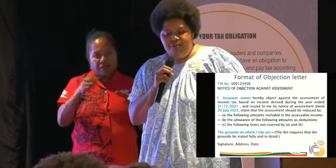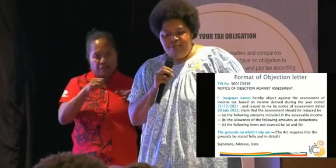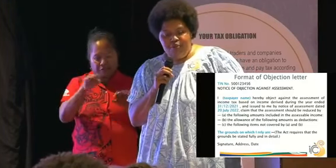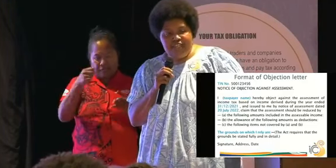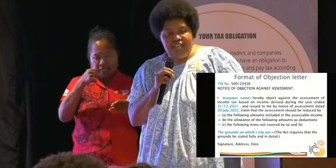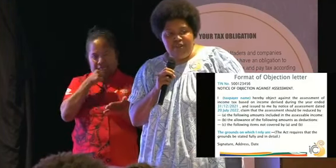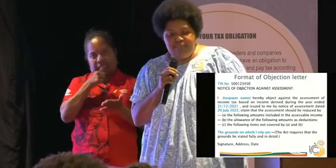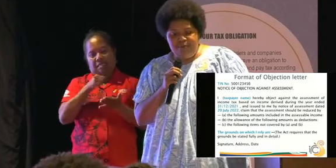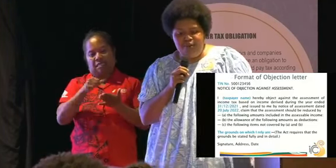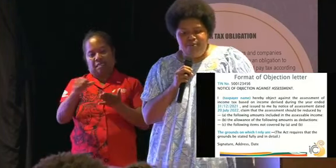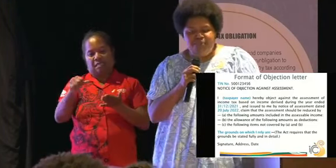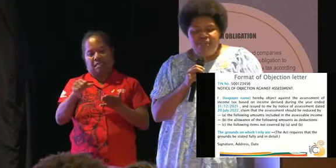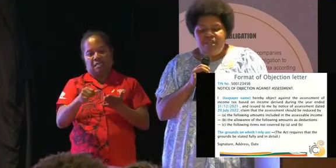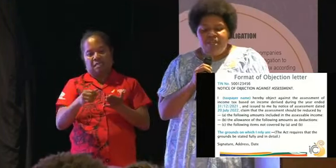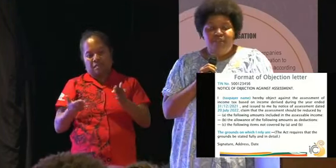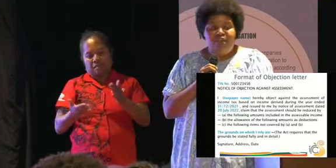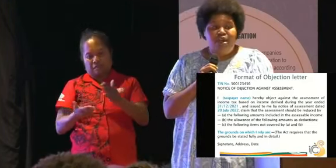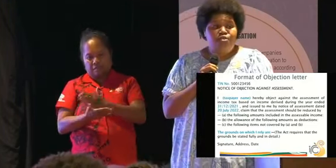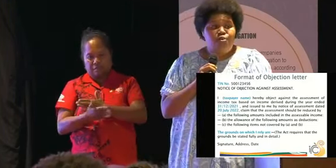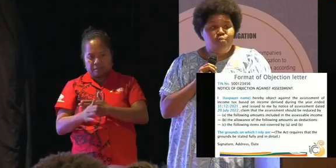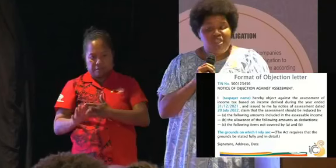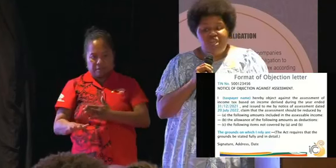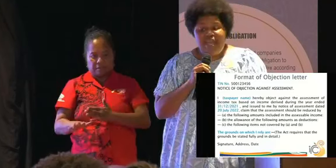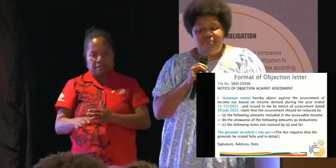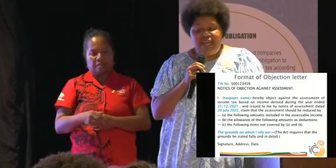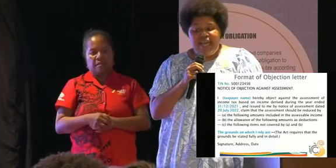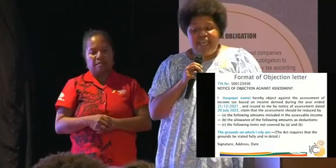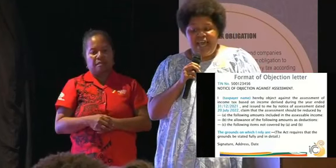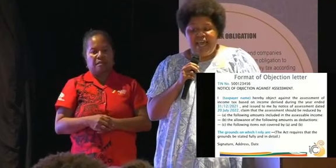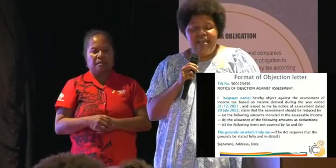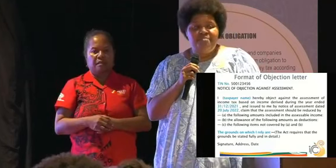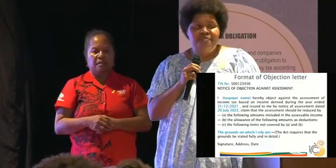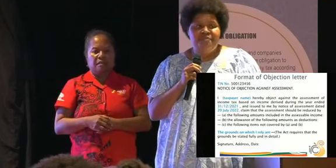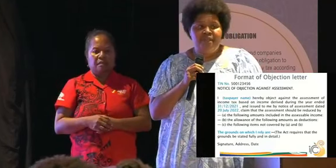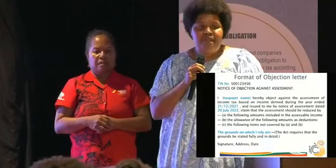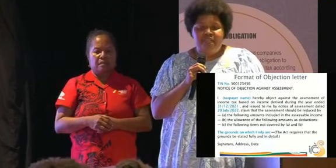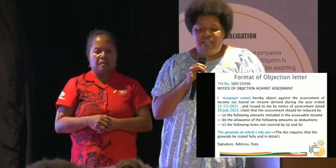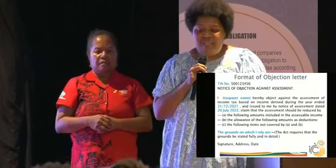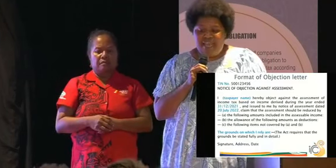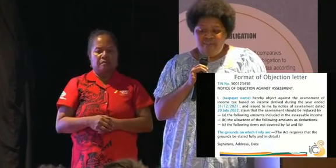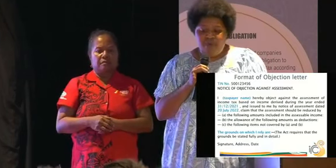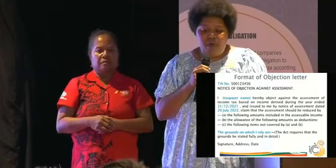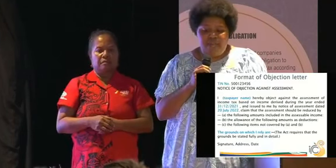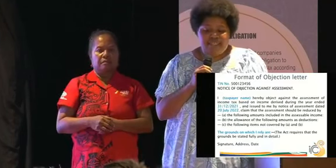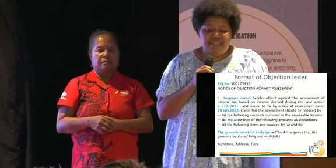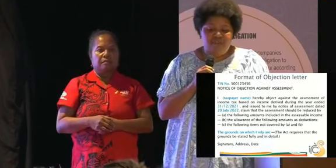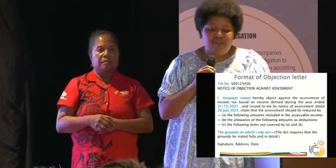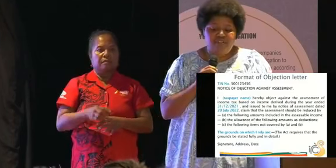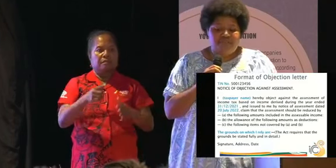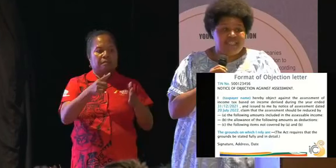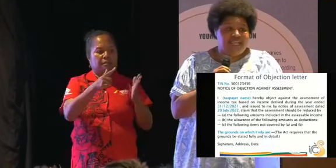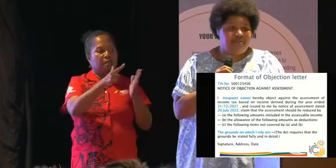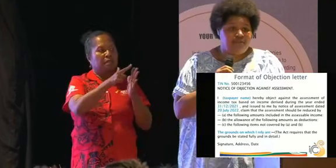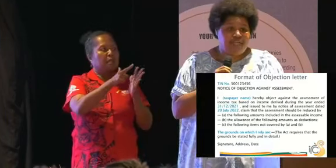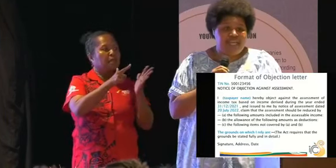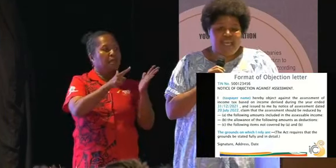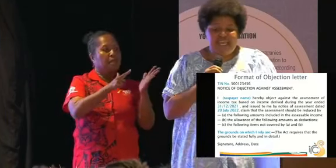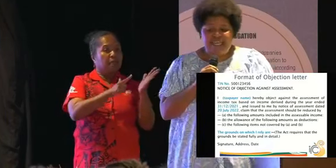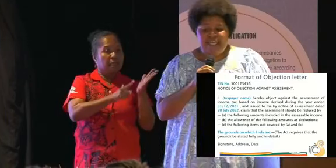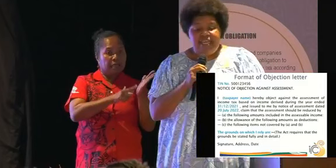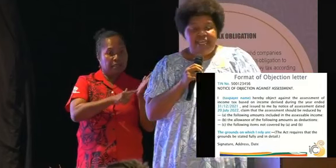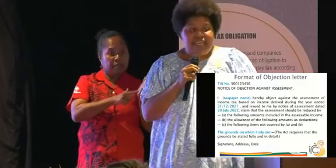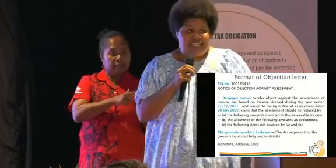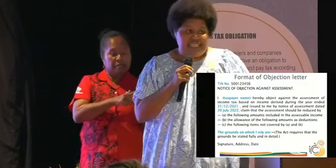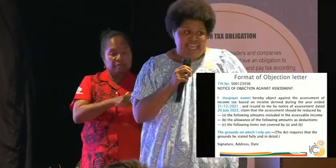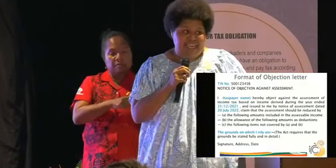And then you would put down at the bottom the grounds on which I rely are. Now the Act requires that the grounds be stated fully